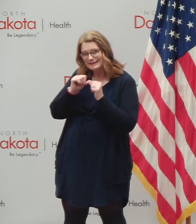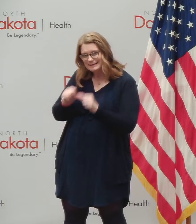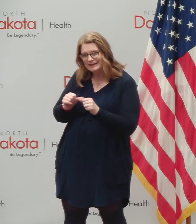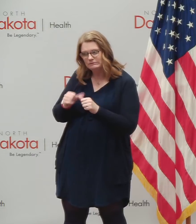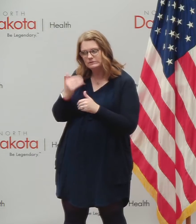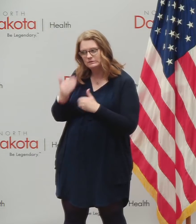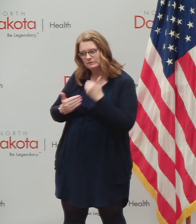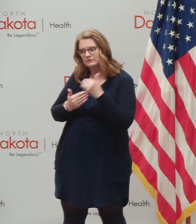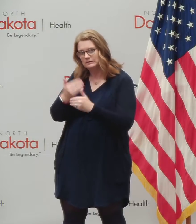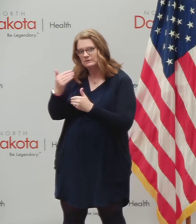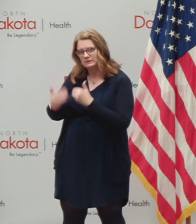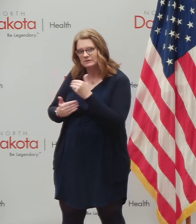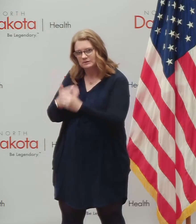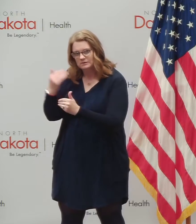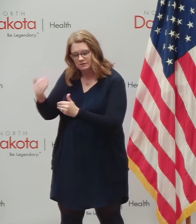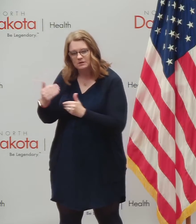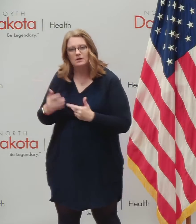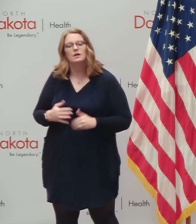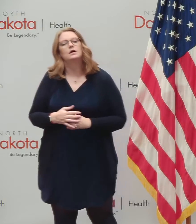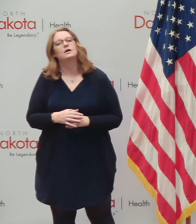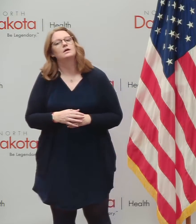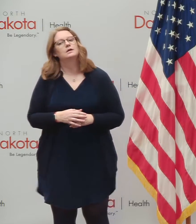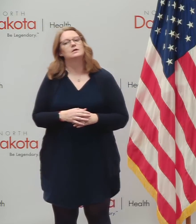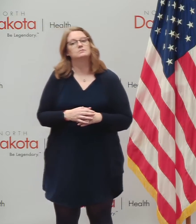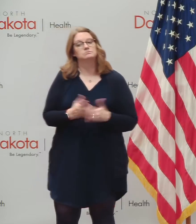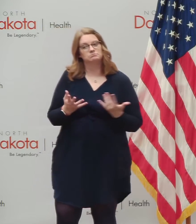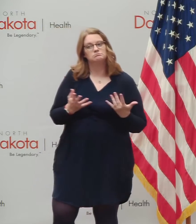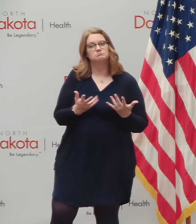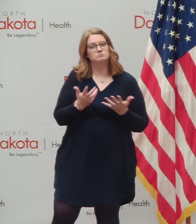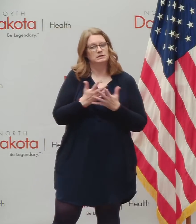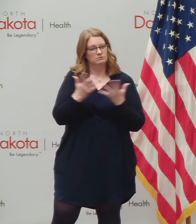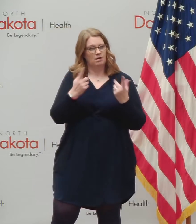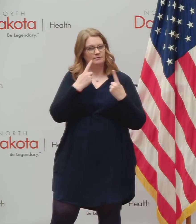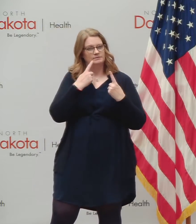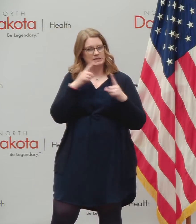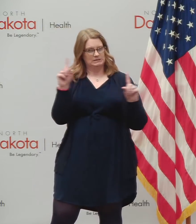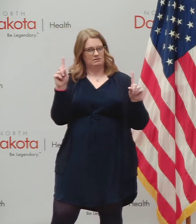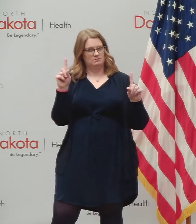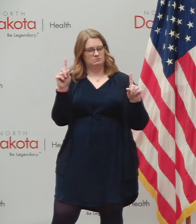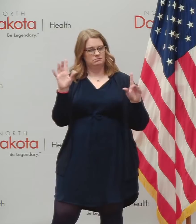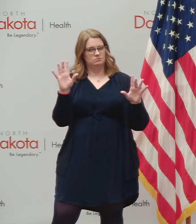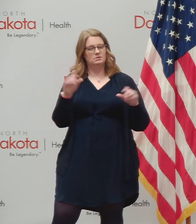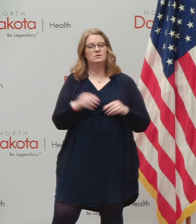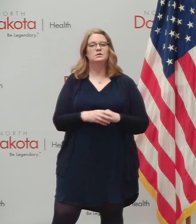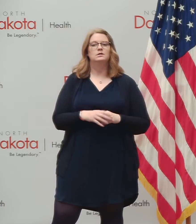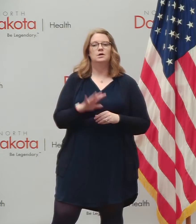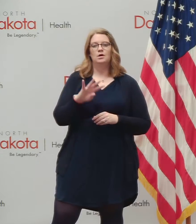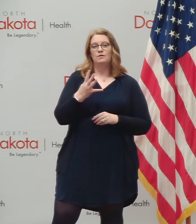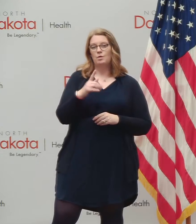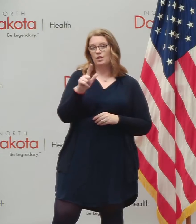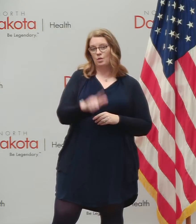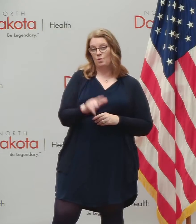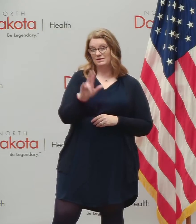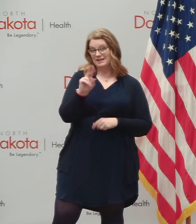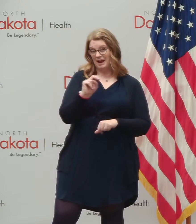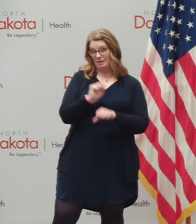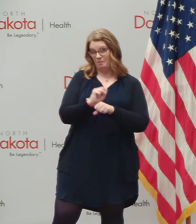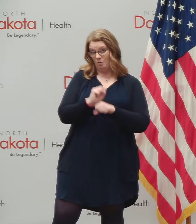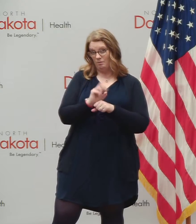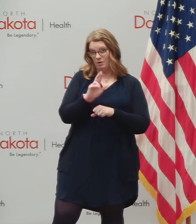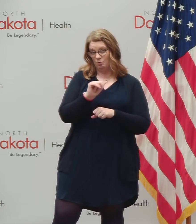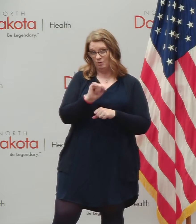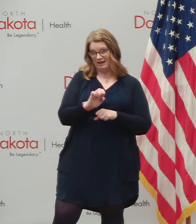to survive, we're finding strong success in that balance. We have the 4th lowest unemployment rate in the nation